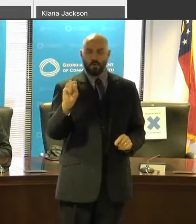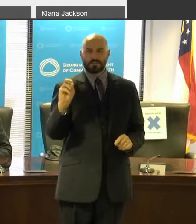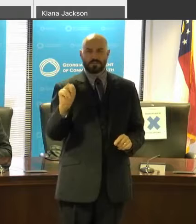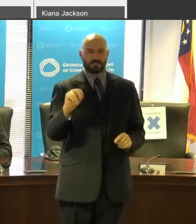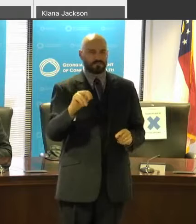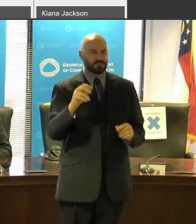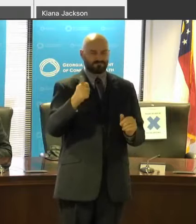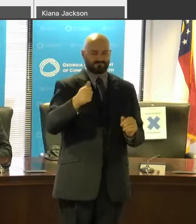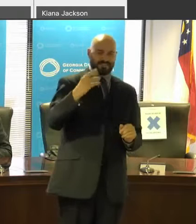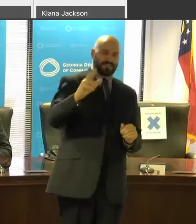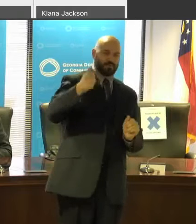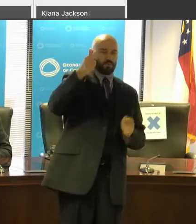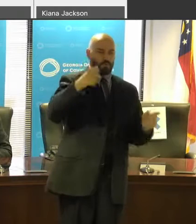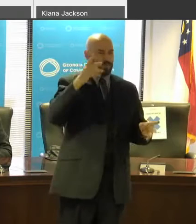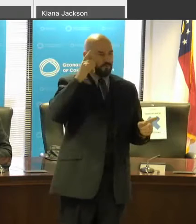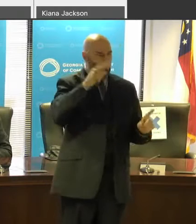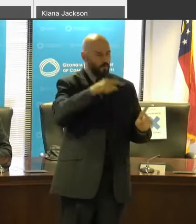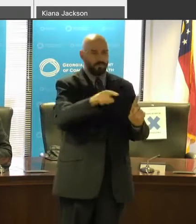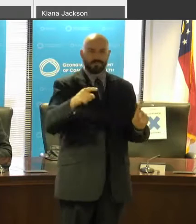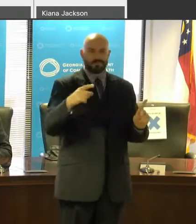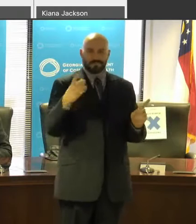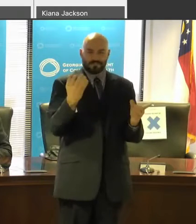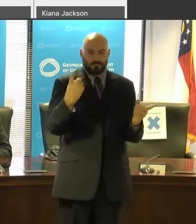Joint Commission. We received